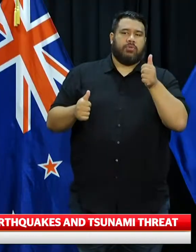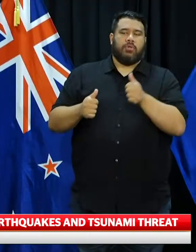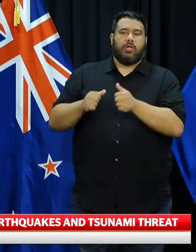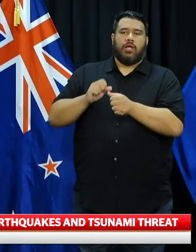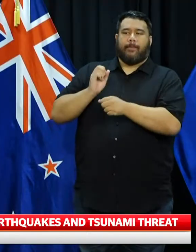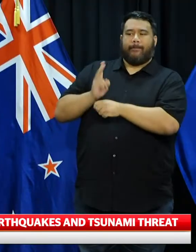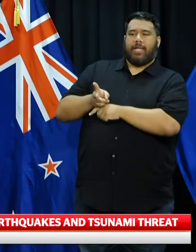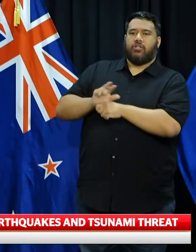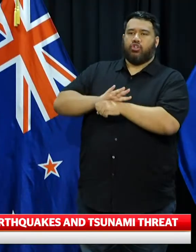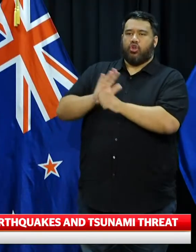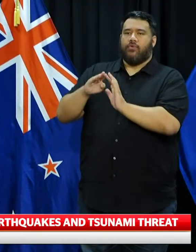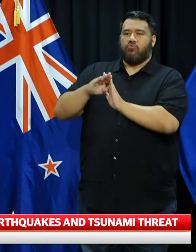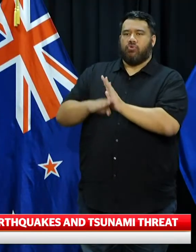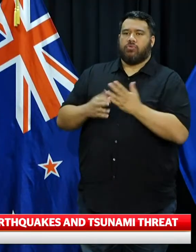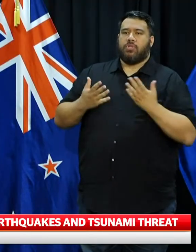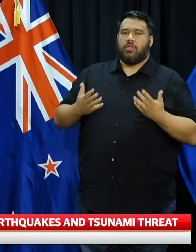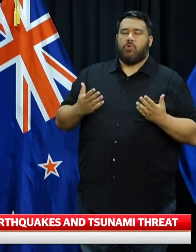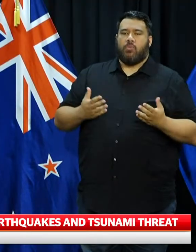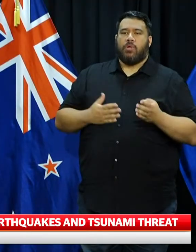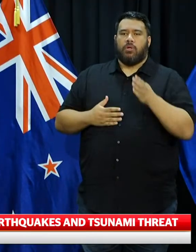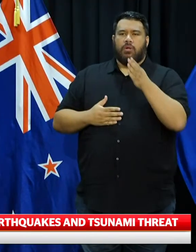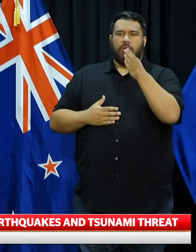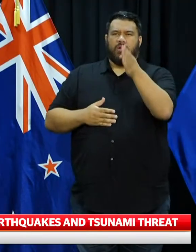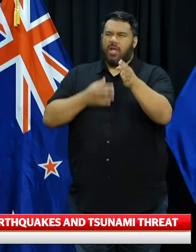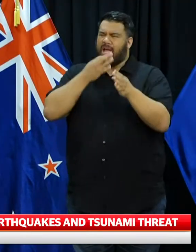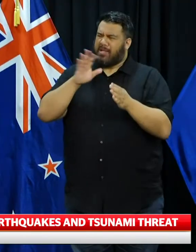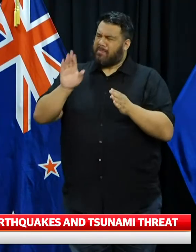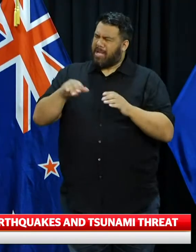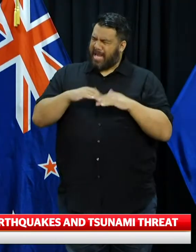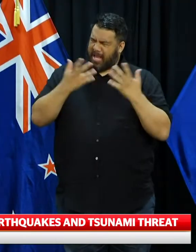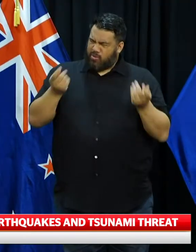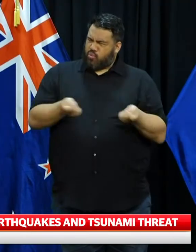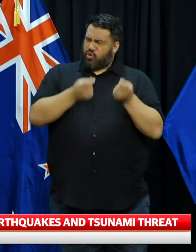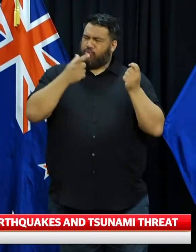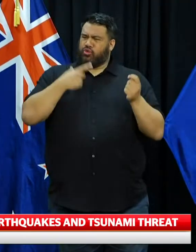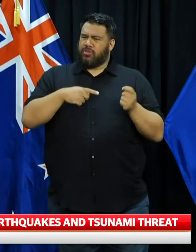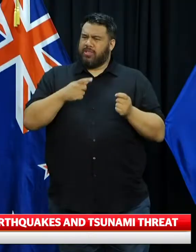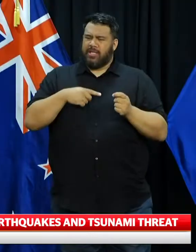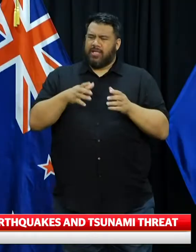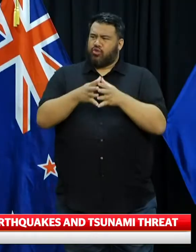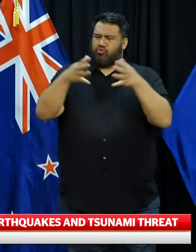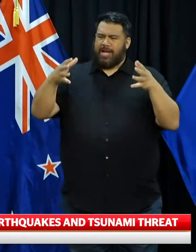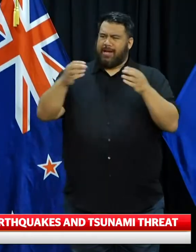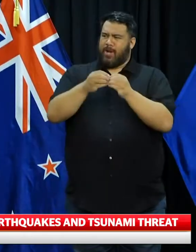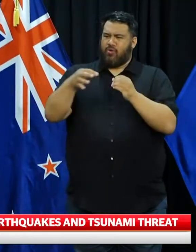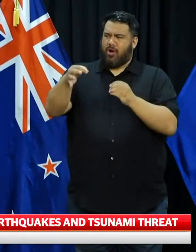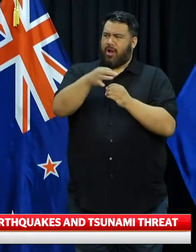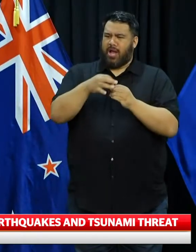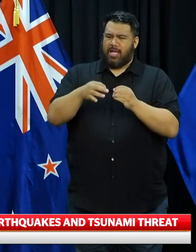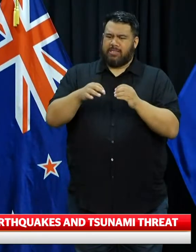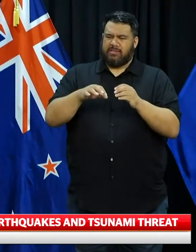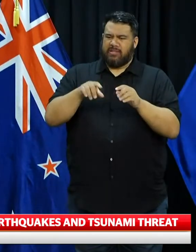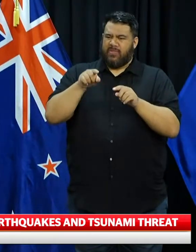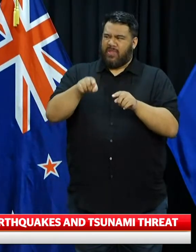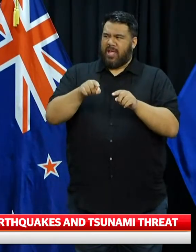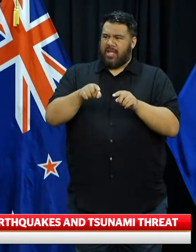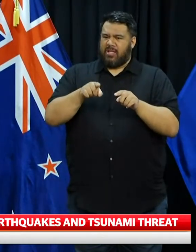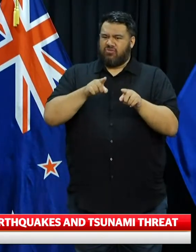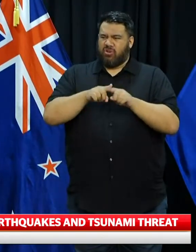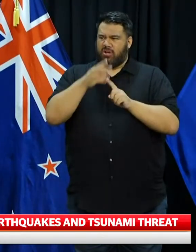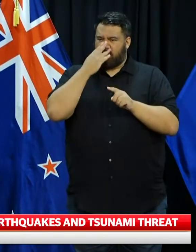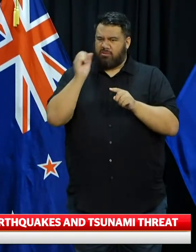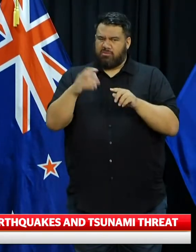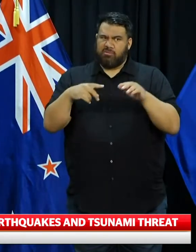for now. So how does that work? So should they get to high ground, and if they can be 2 metres apart, they do that, but if